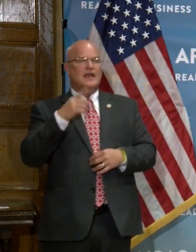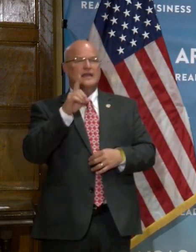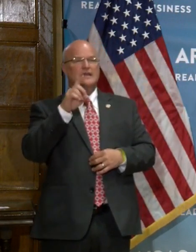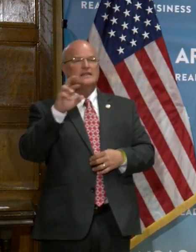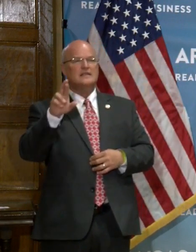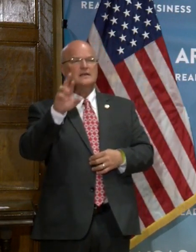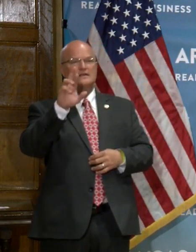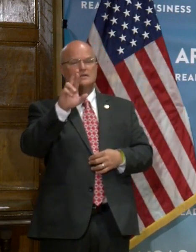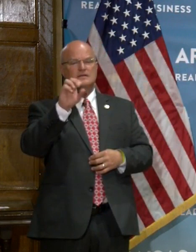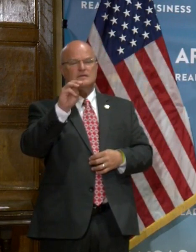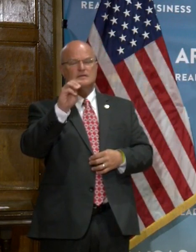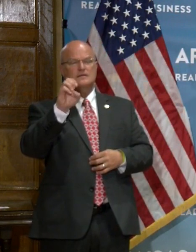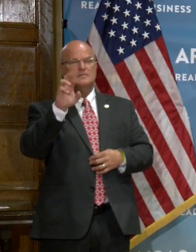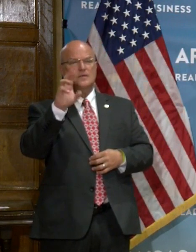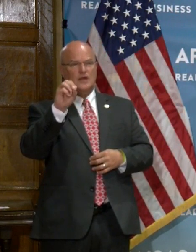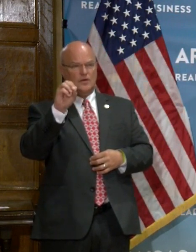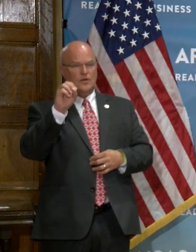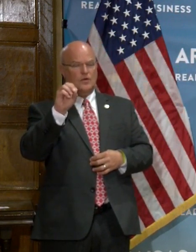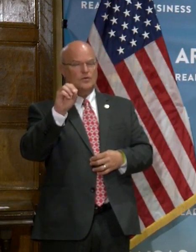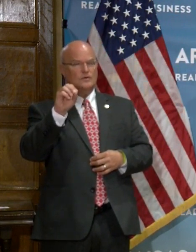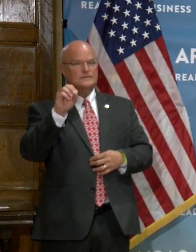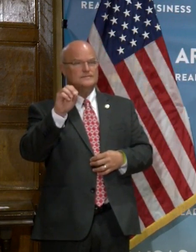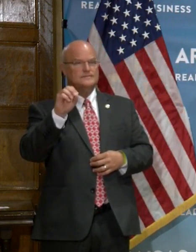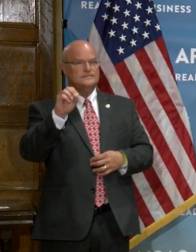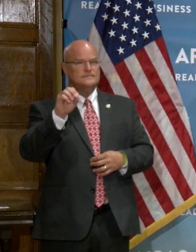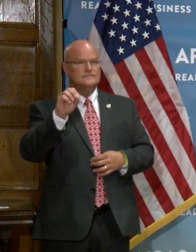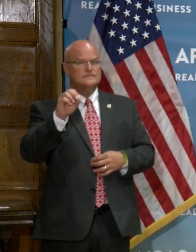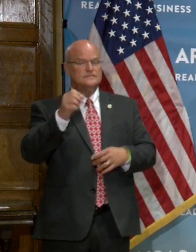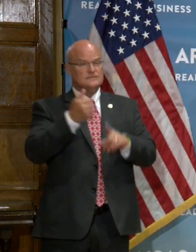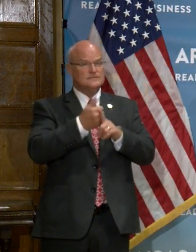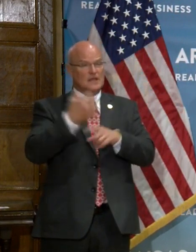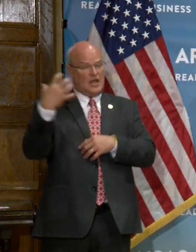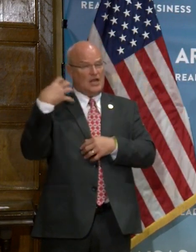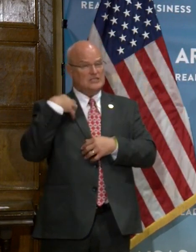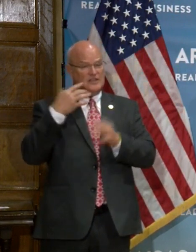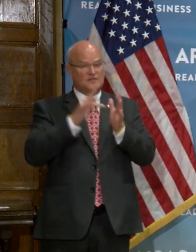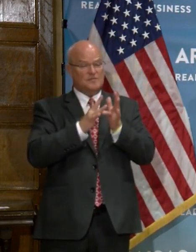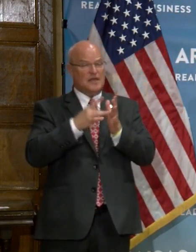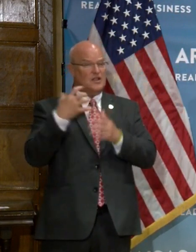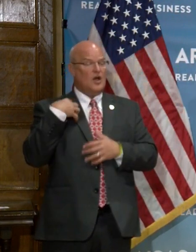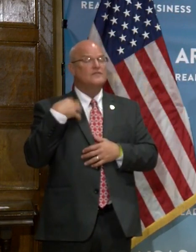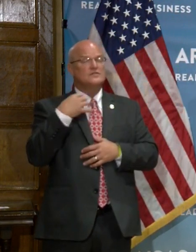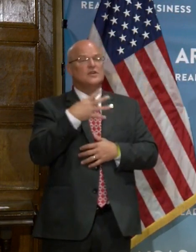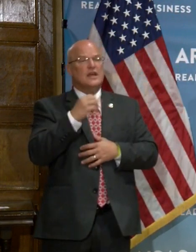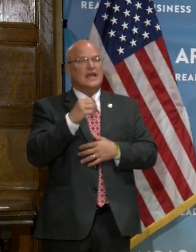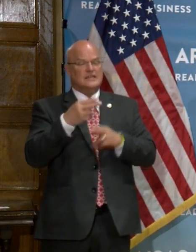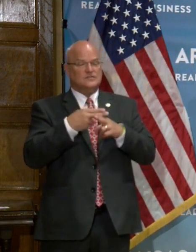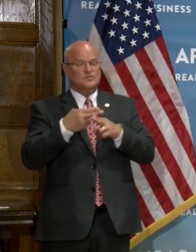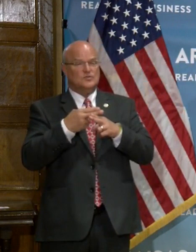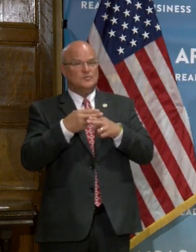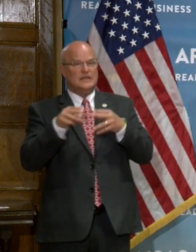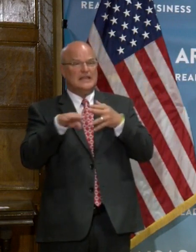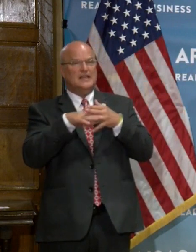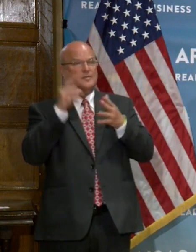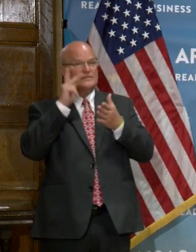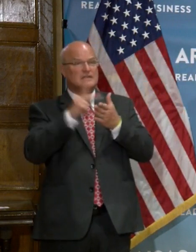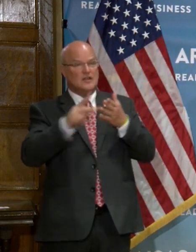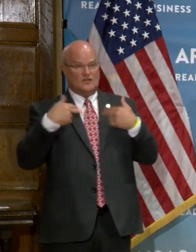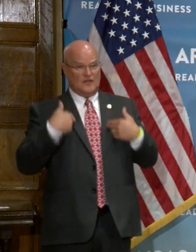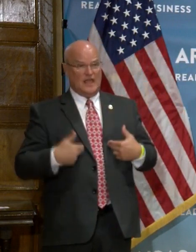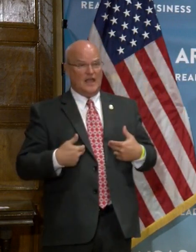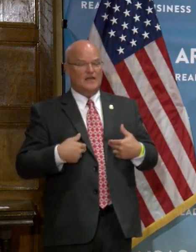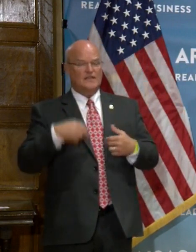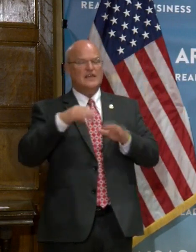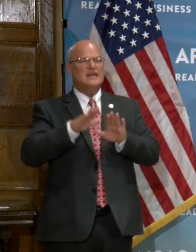Dr. Jose Romero, our Chief Medical Officer and soon-to-be Interim Secretary of Health, is